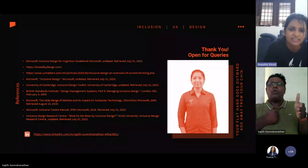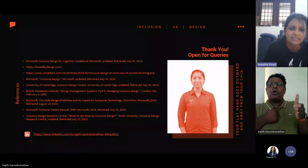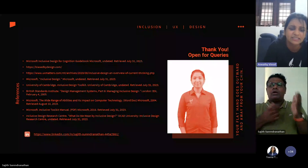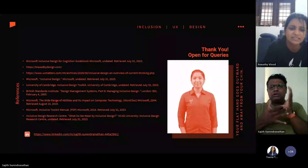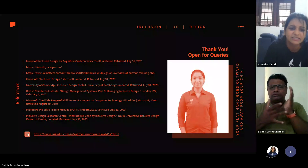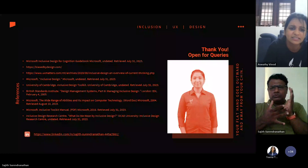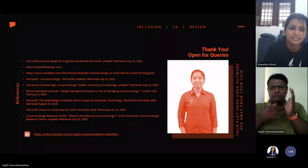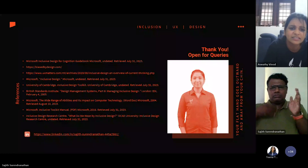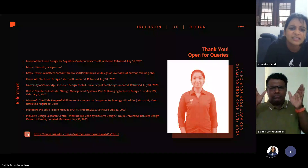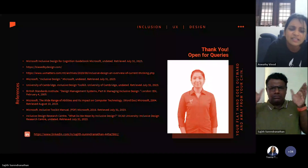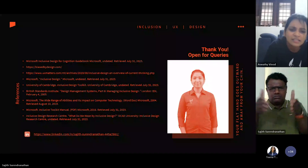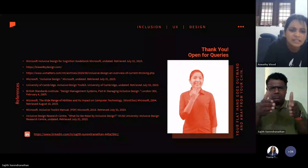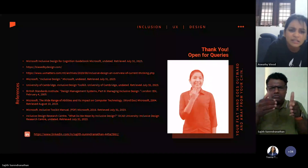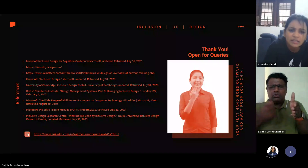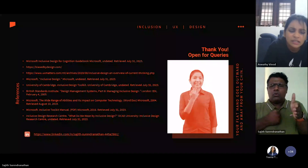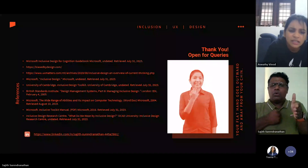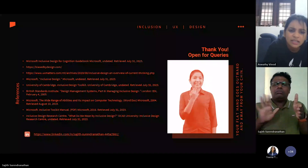experts,